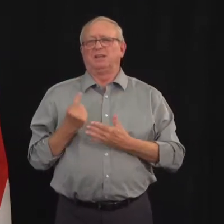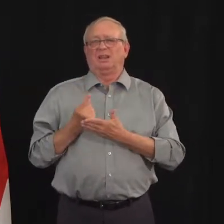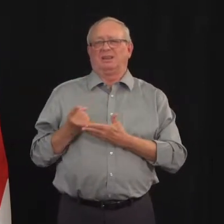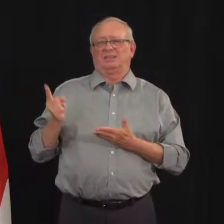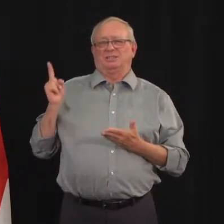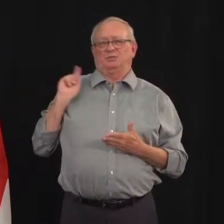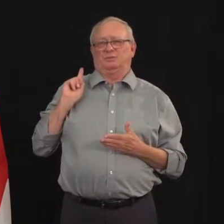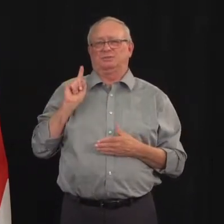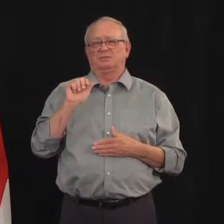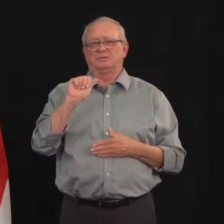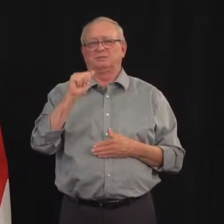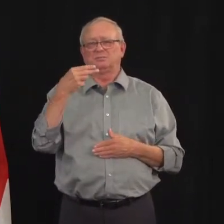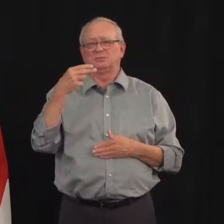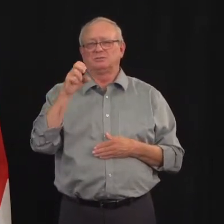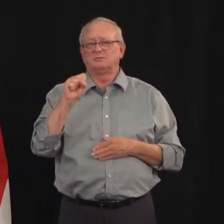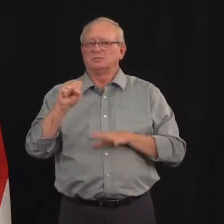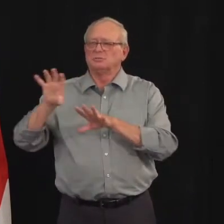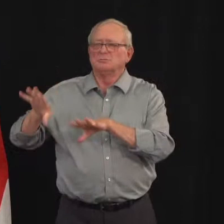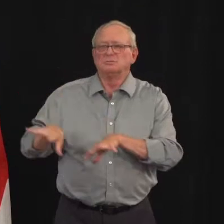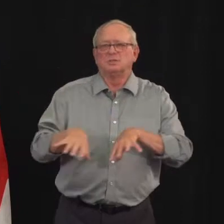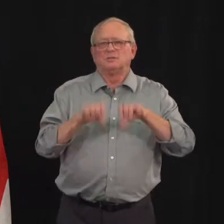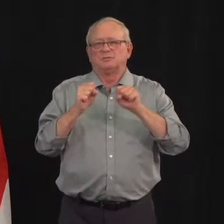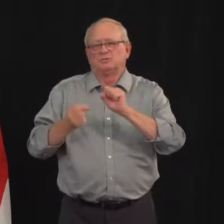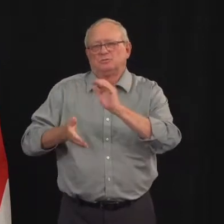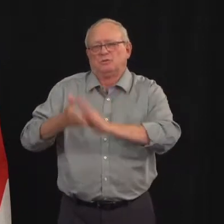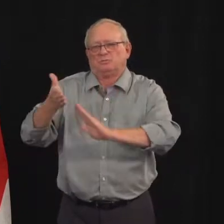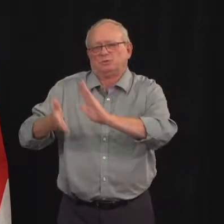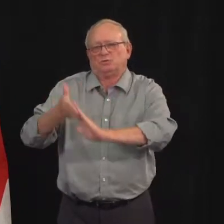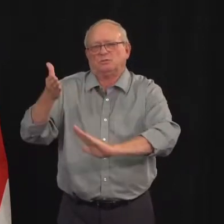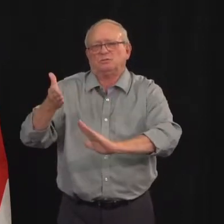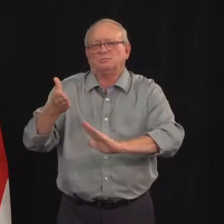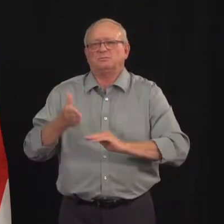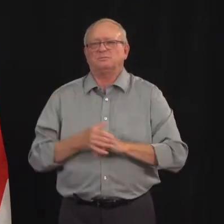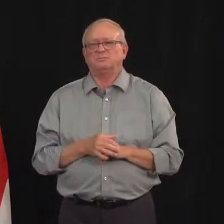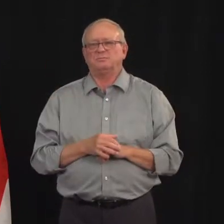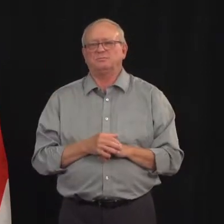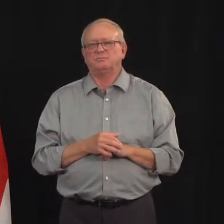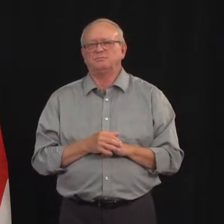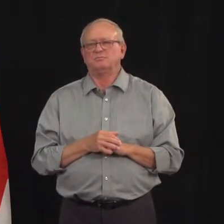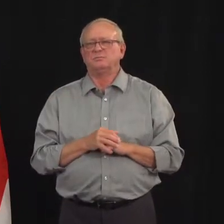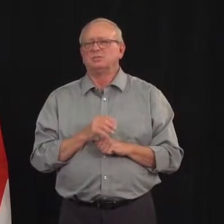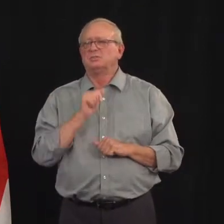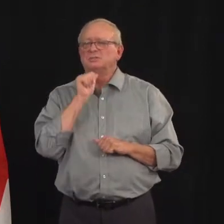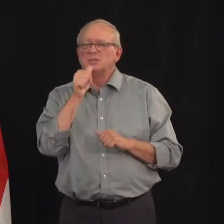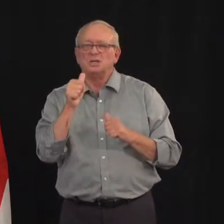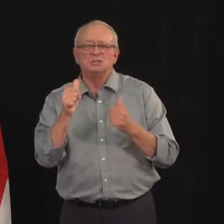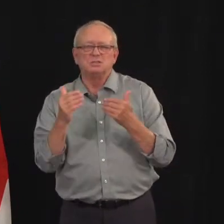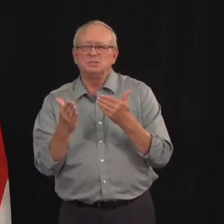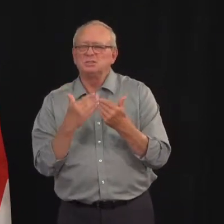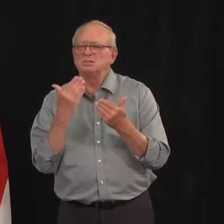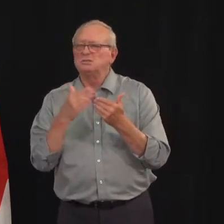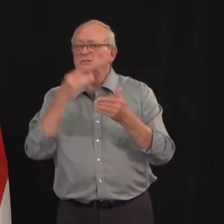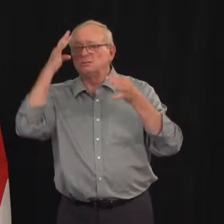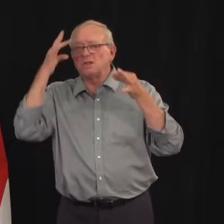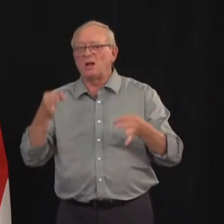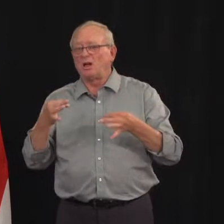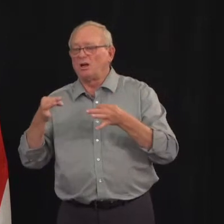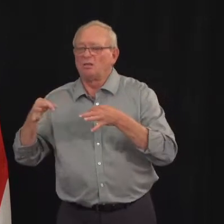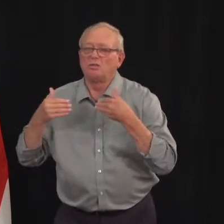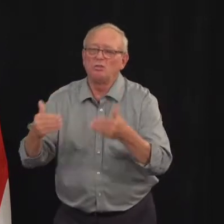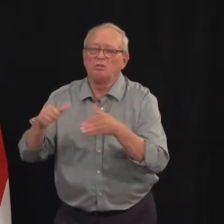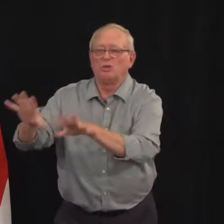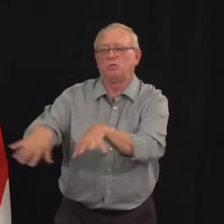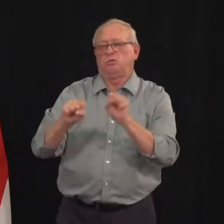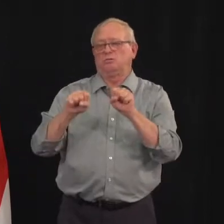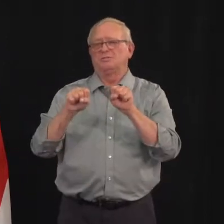Southgate Care Centre. This move was not taken lightly, but will provide more supports to help improve outbreak